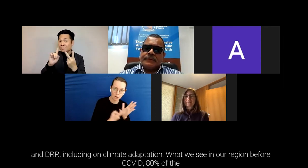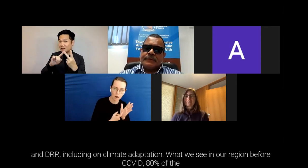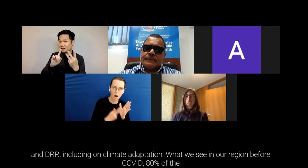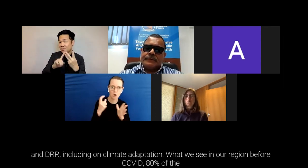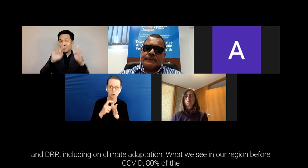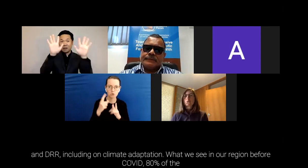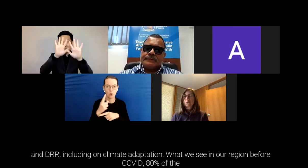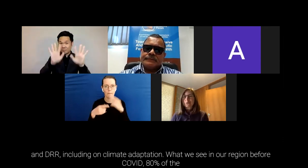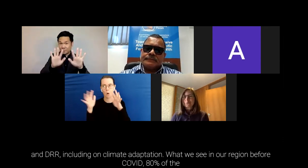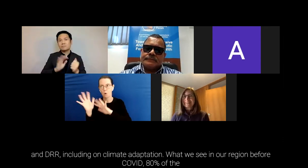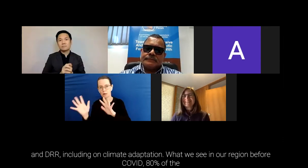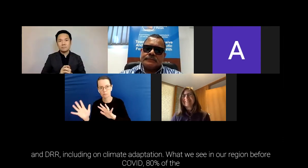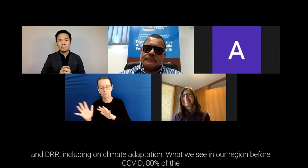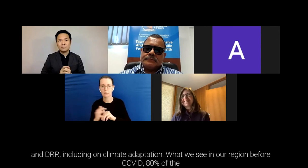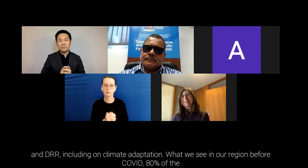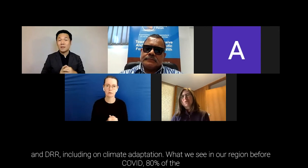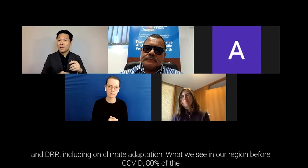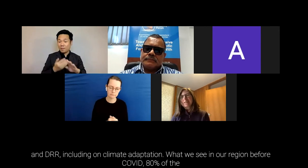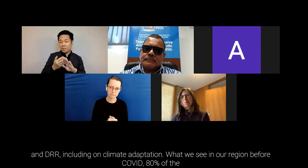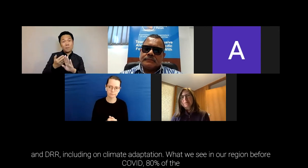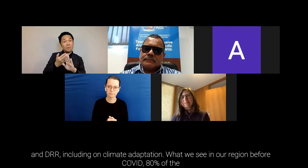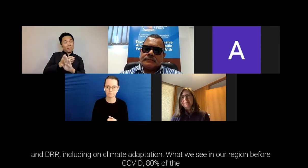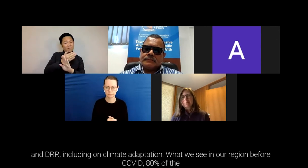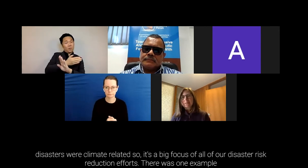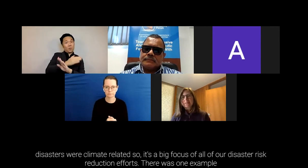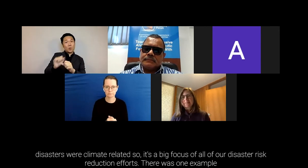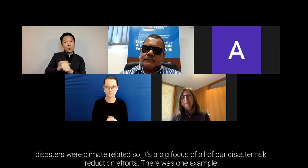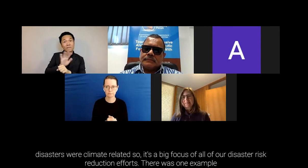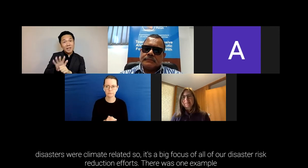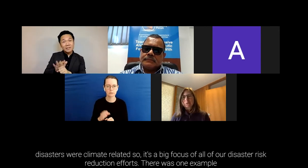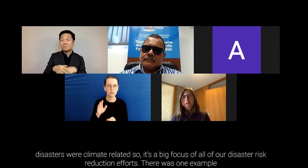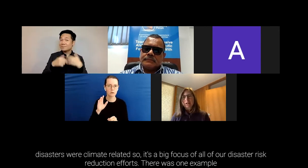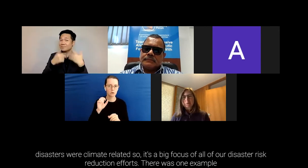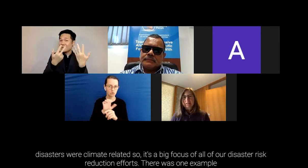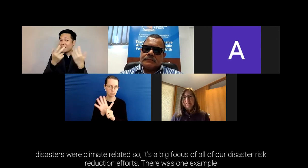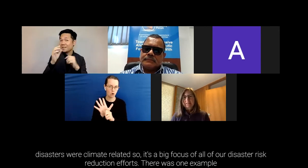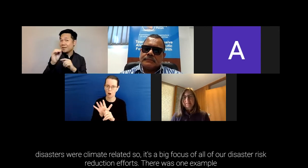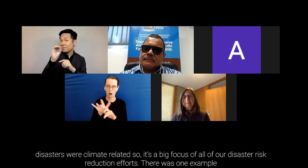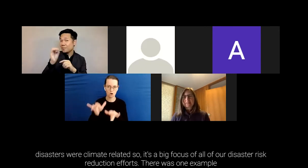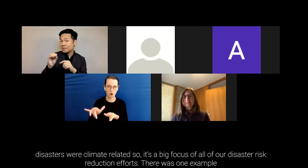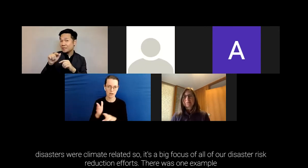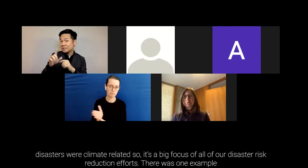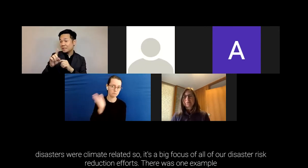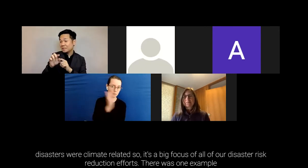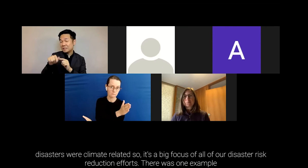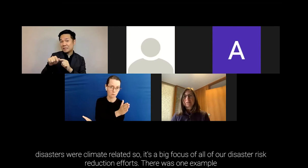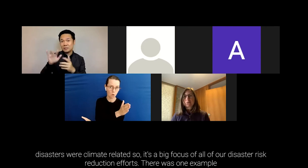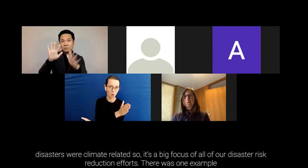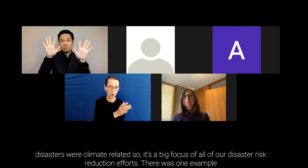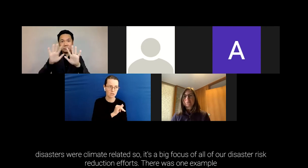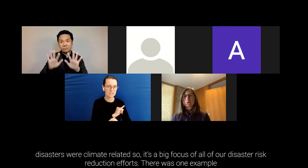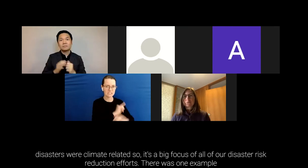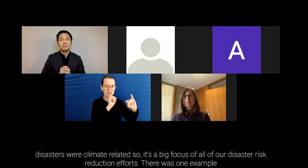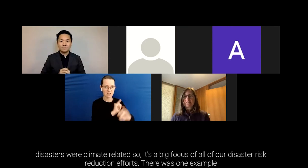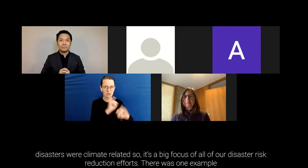region, before COVID, 80% of the disasters were climate related. So it's a big